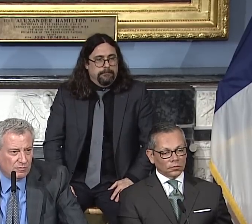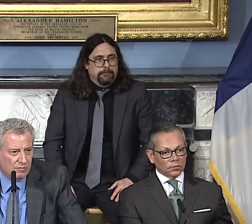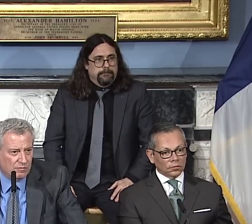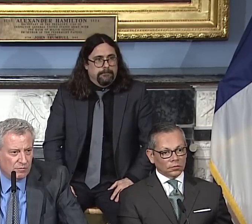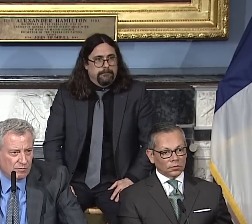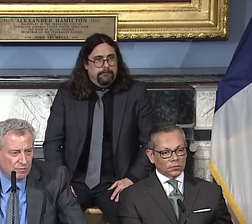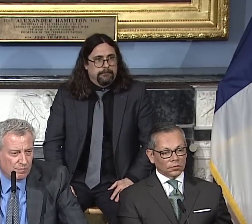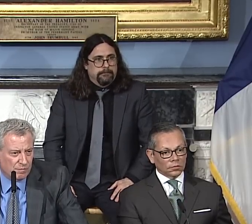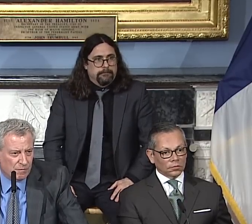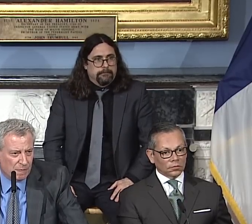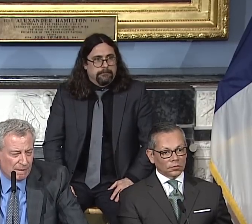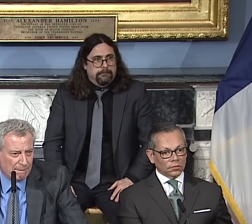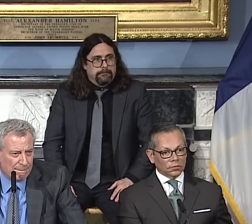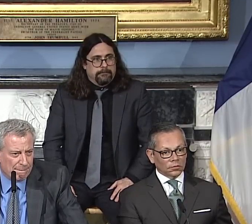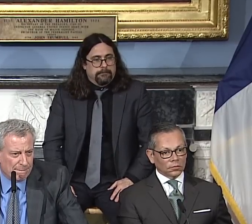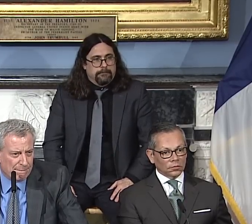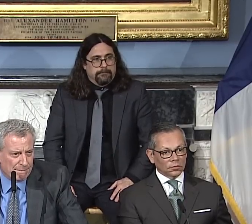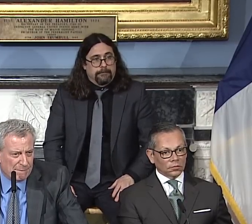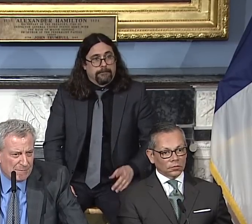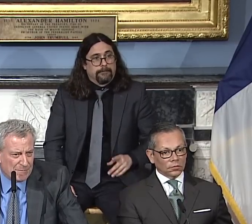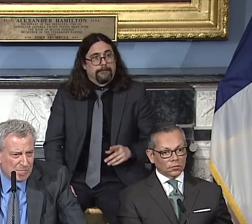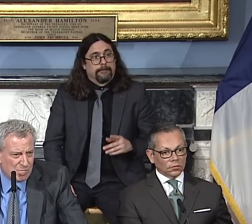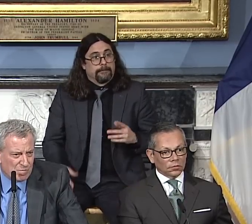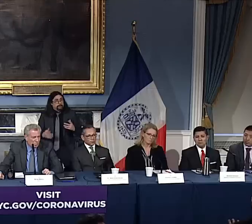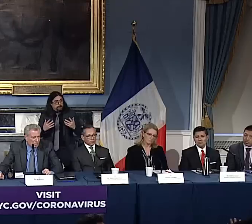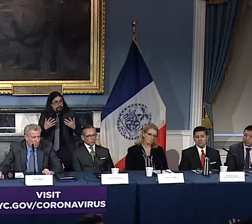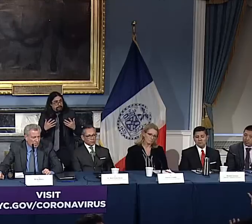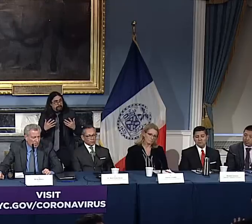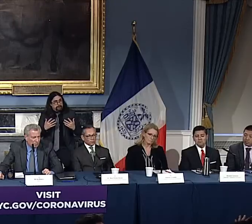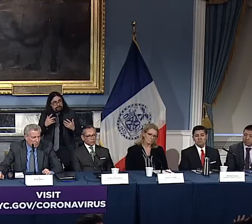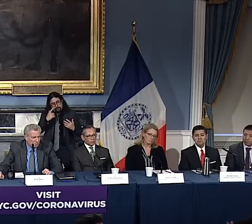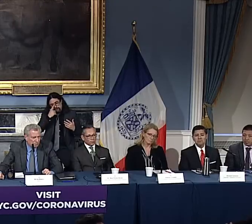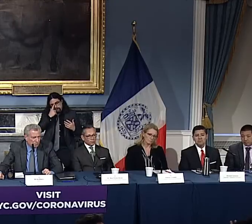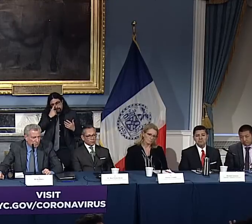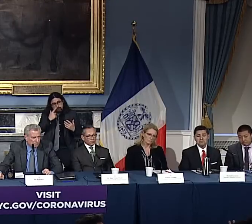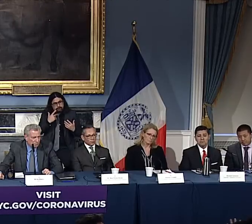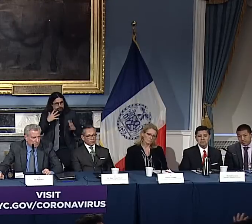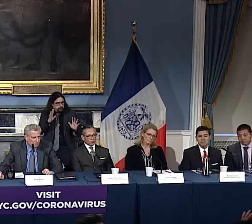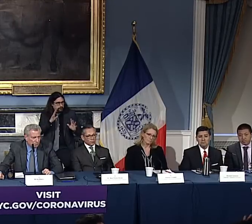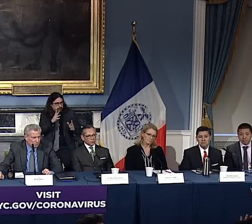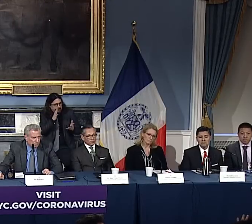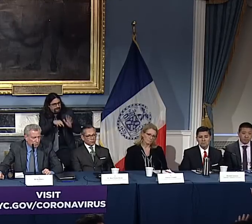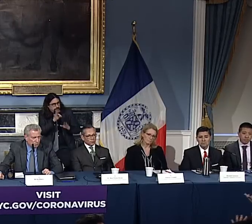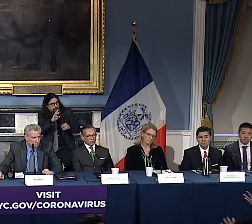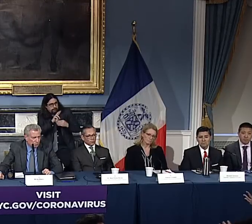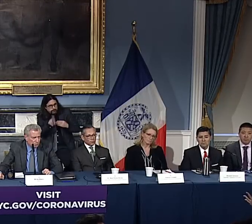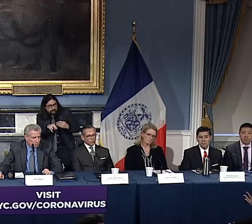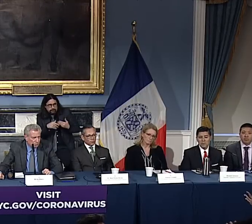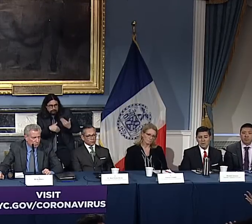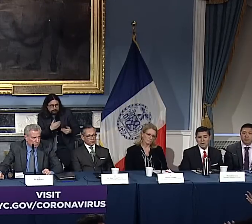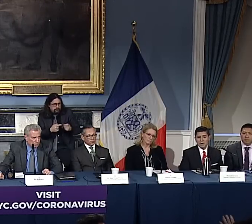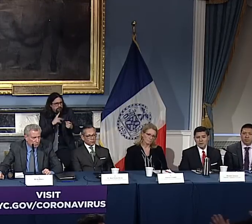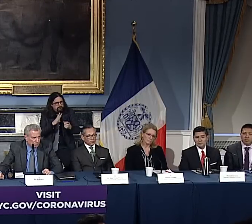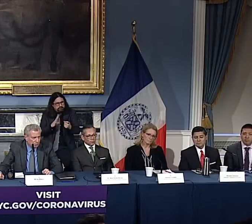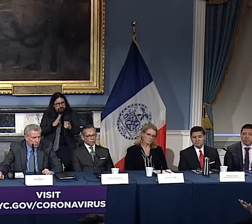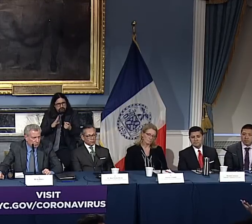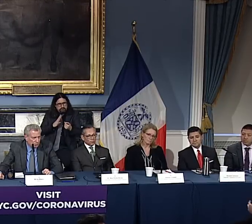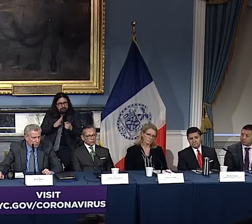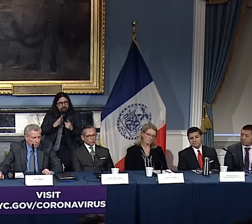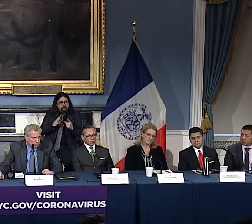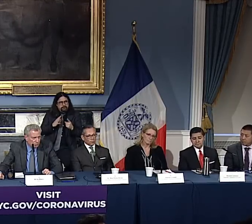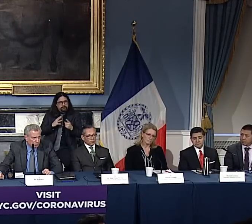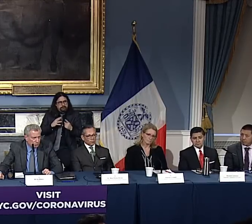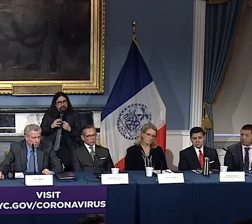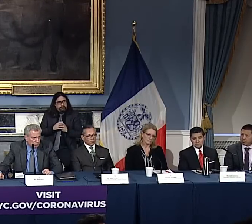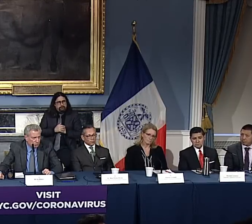action. To that, there appears to be a directive to schools not to report cases directly